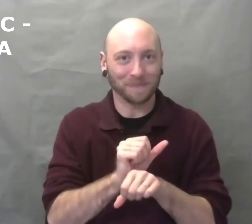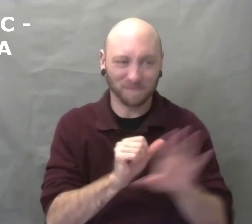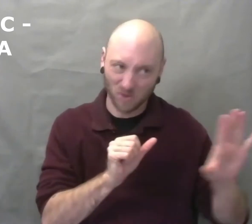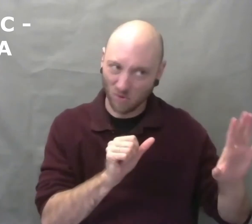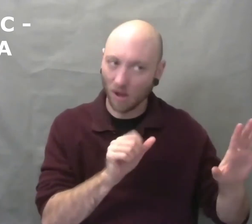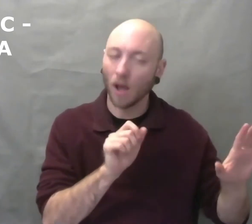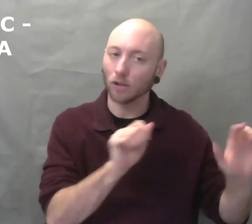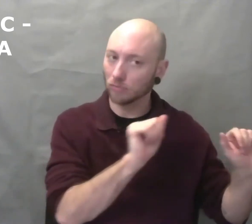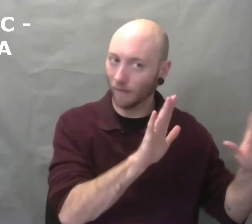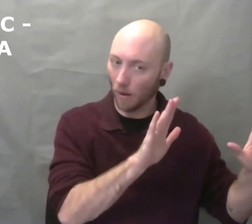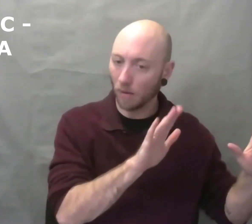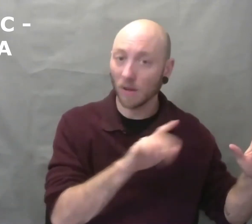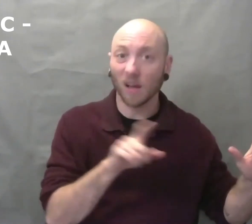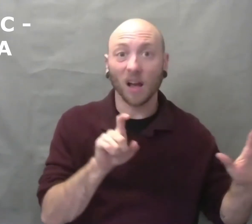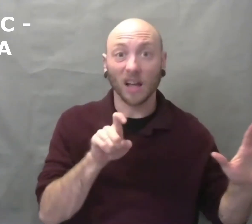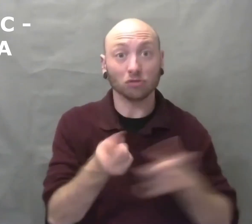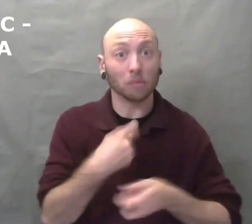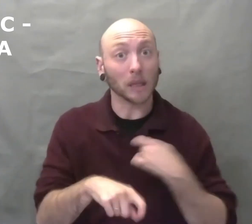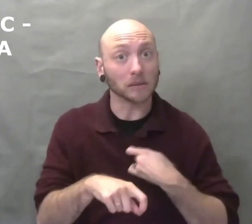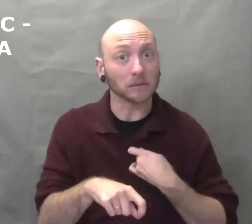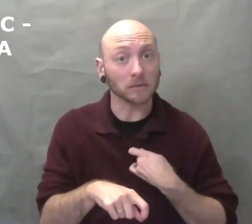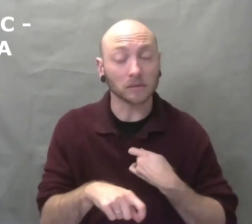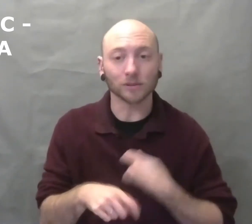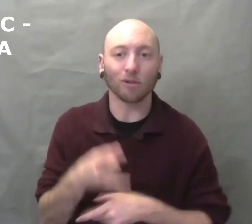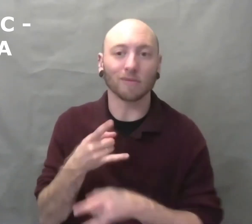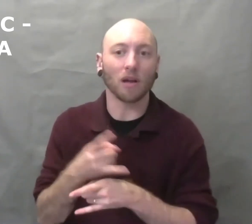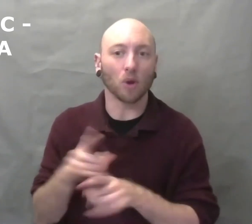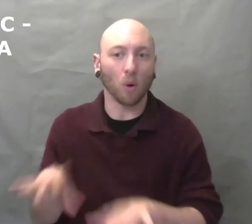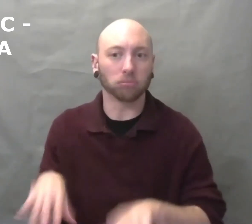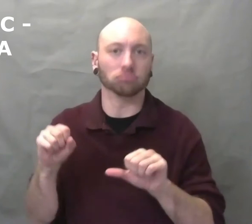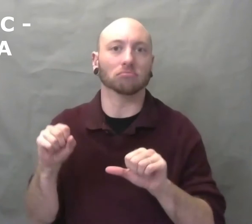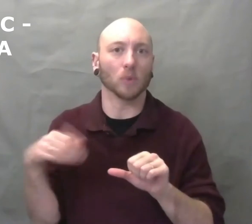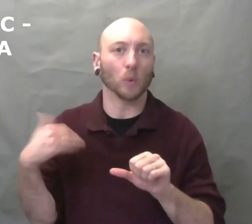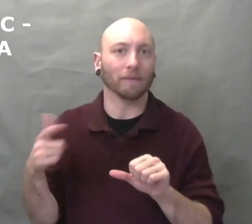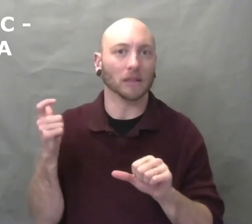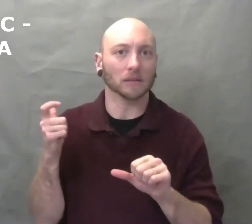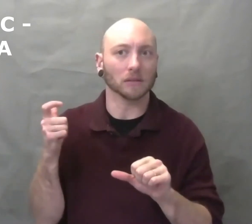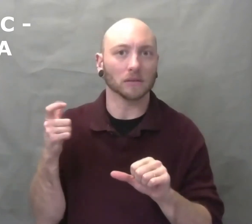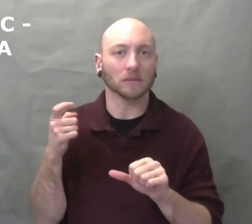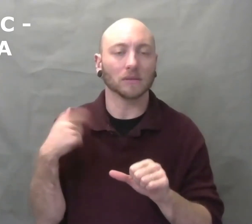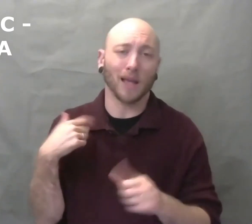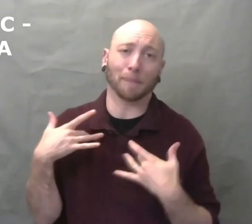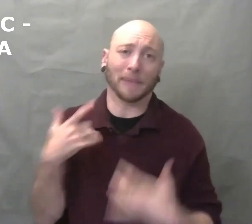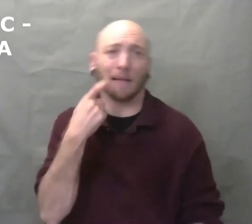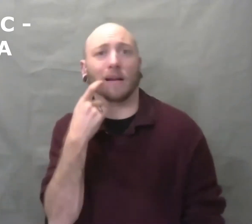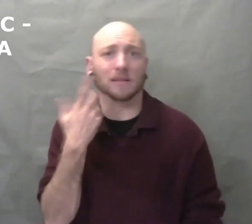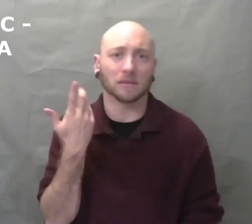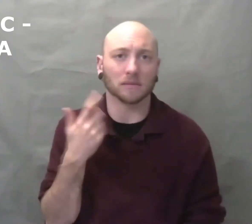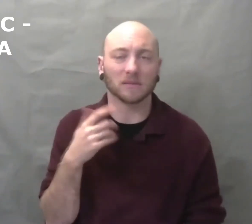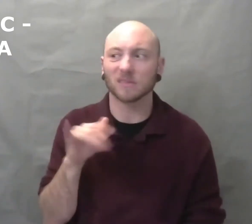fill it with another vice, and alcohol took over really quickly. I got addictive personality. Say 28